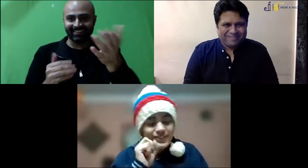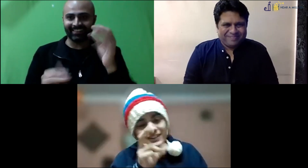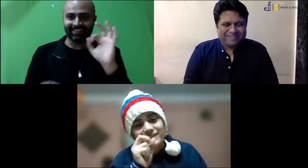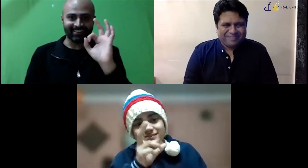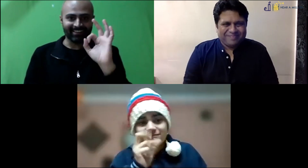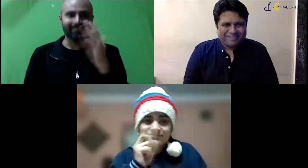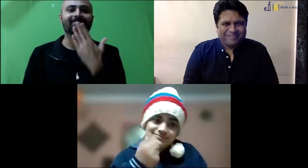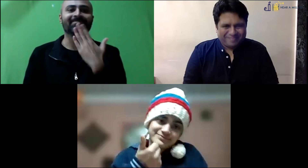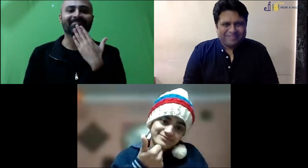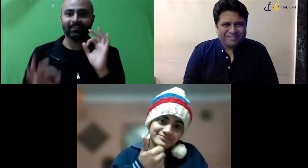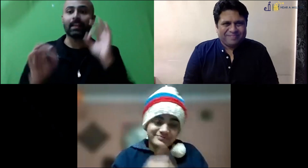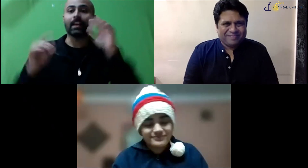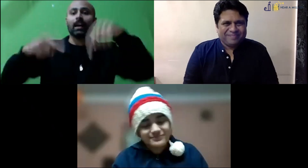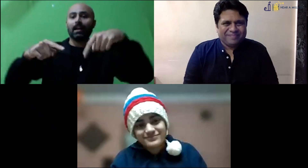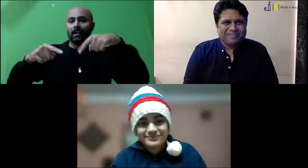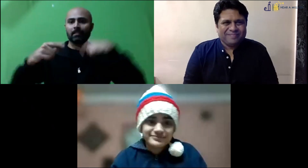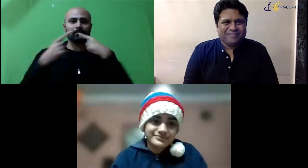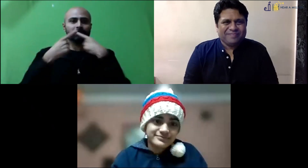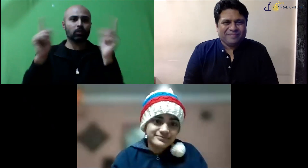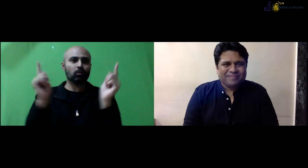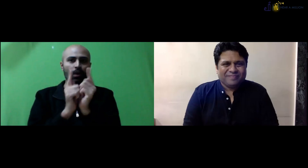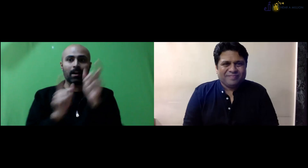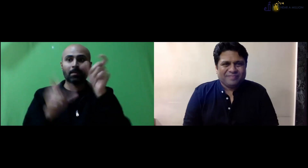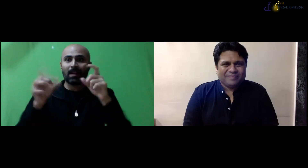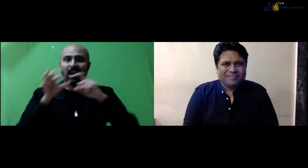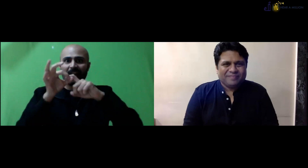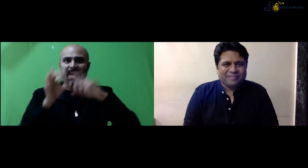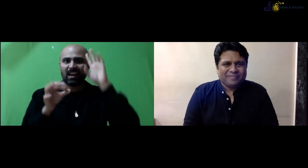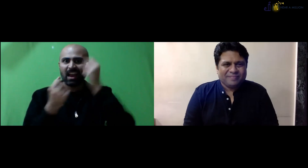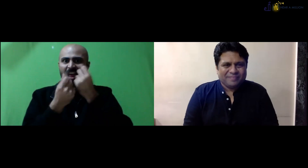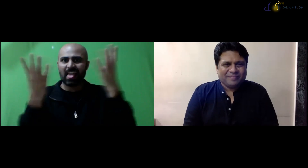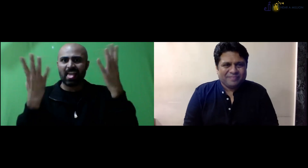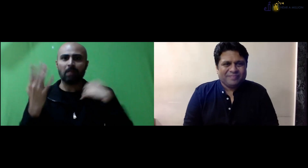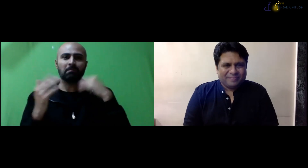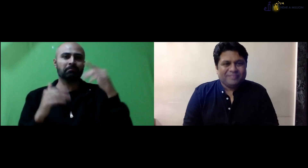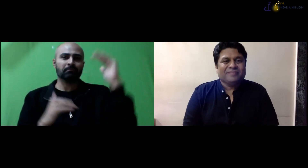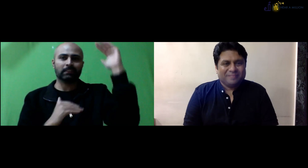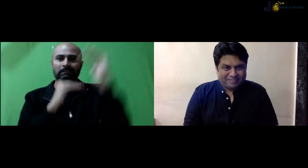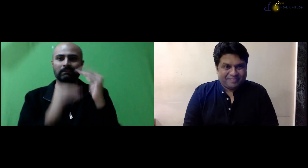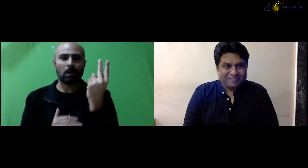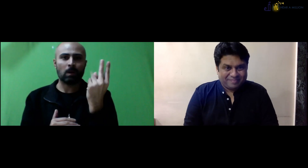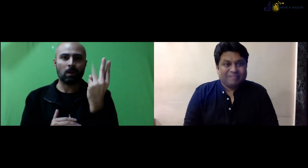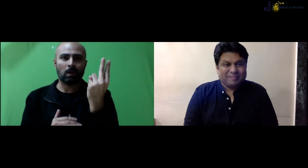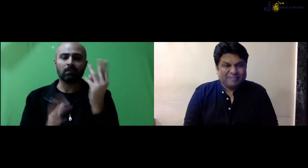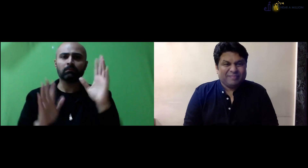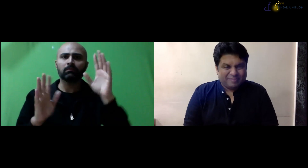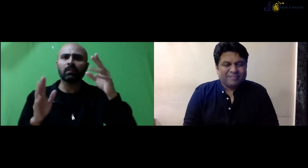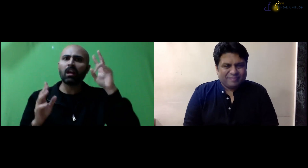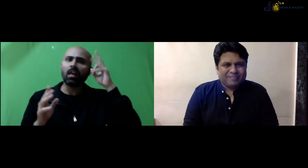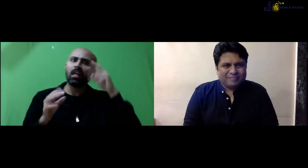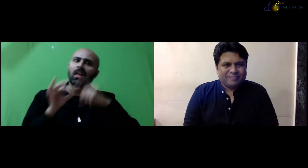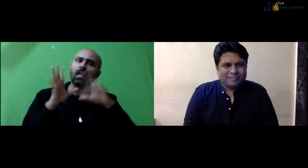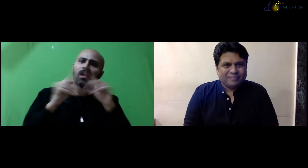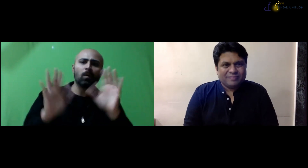more questions people would like to ask, and you would also like to ask, right? Okay, so in short, there are a lot of people we Manisha can Aunty.